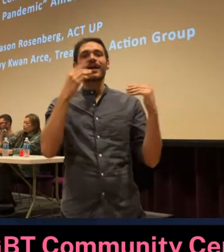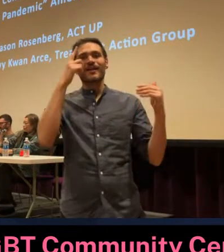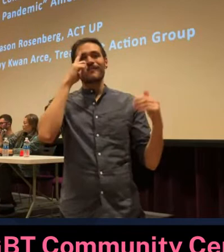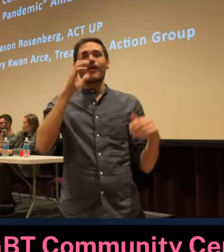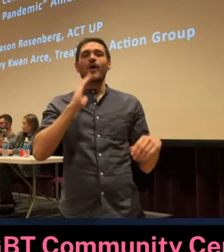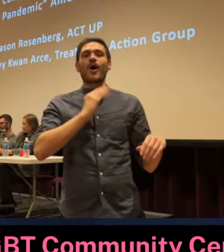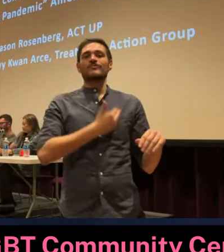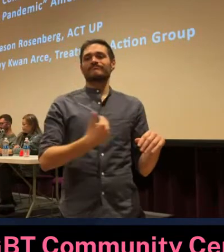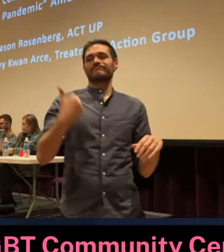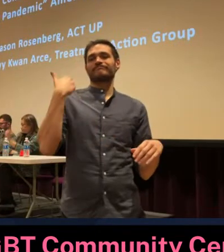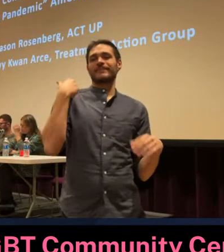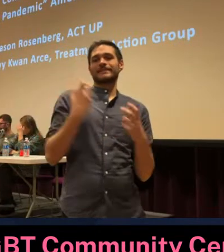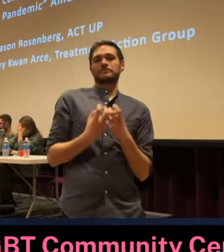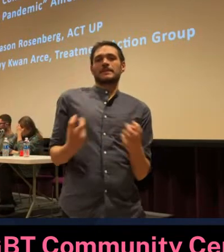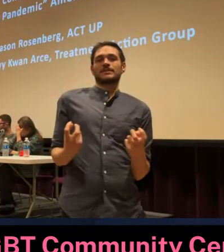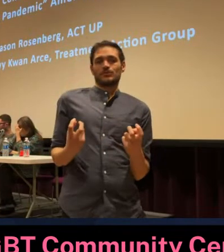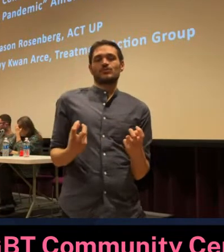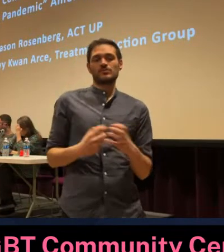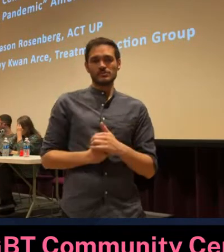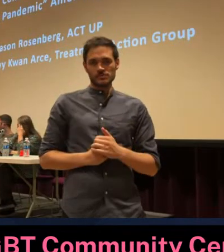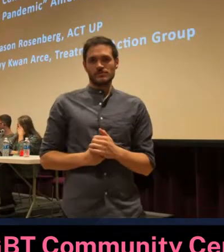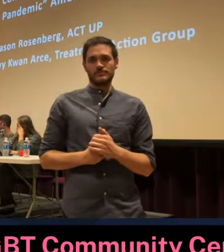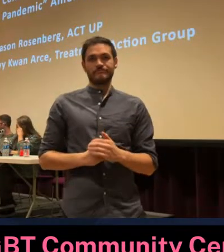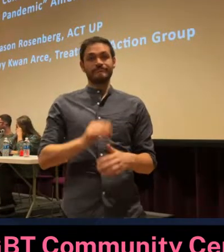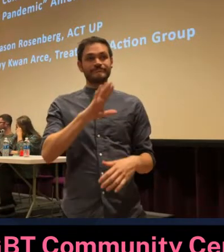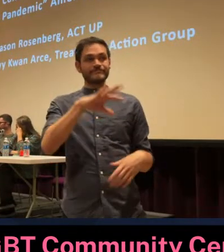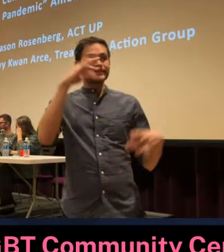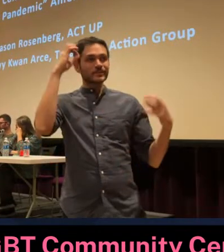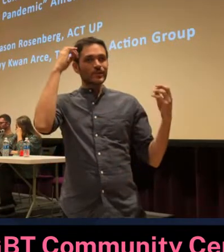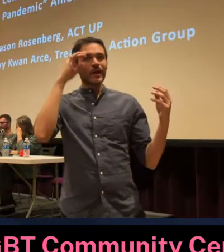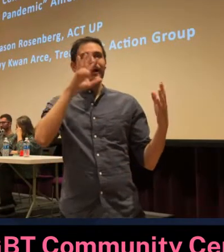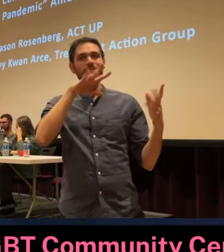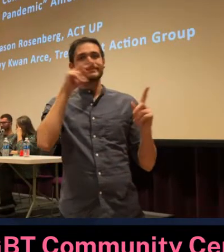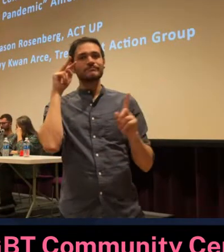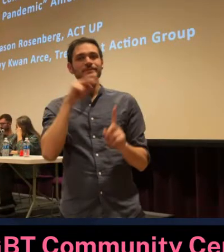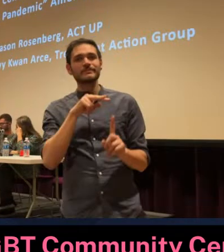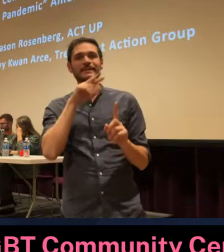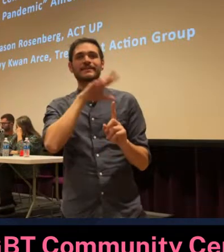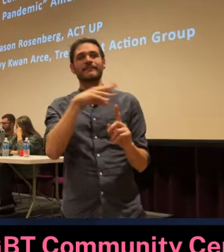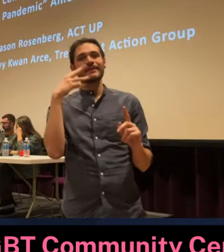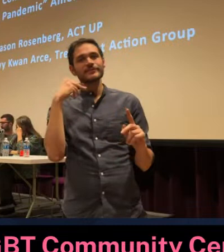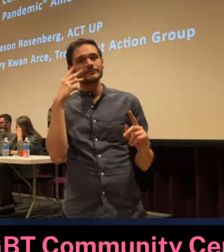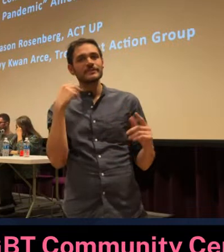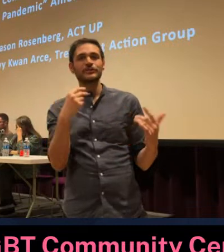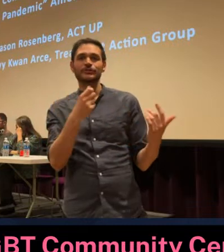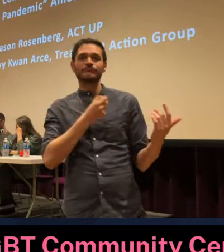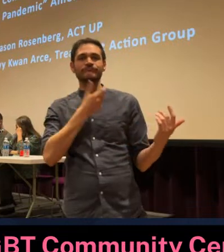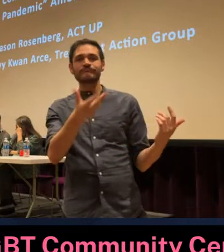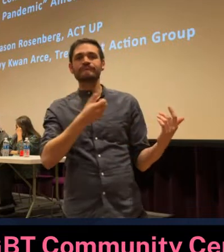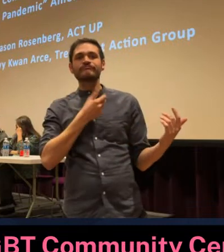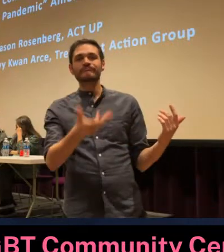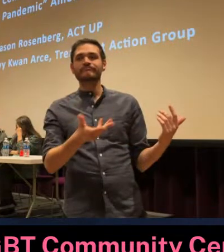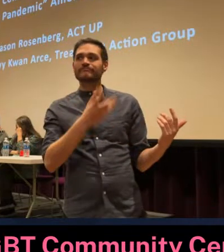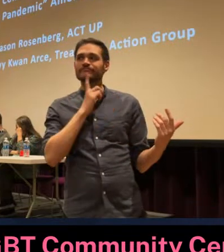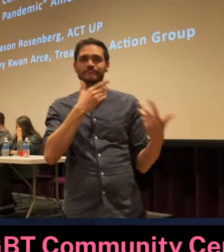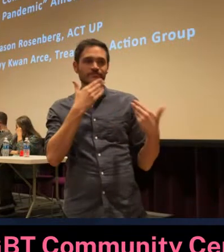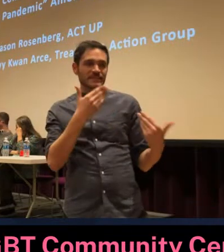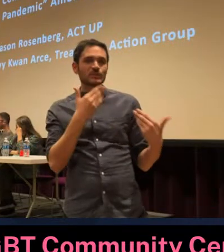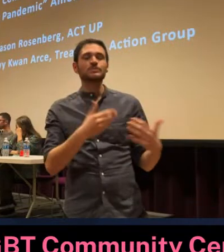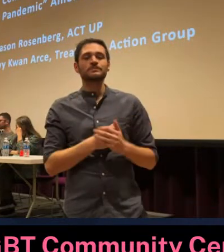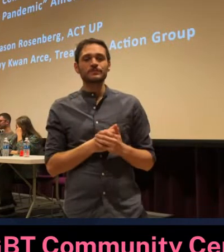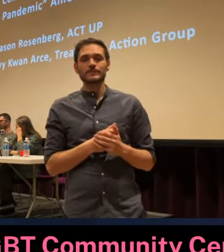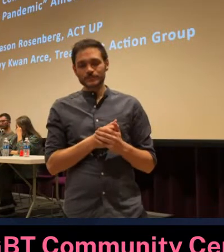panel, and their thoughts and perspective and experiences. So thank